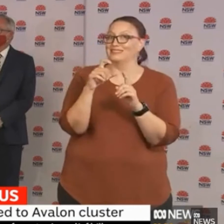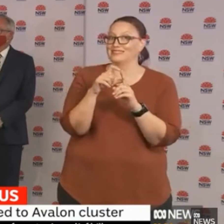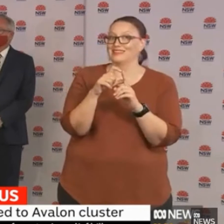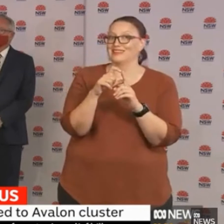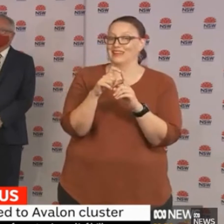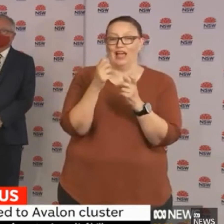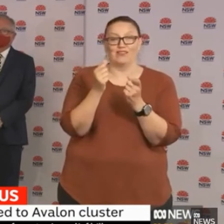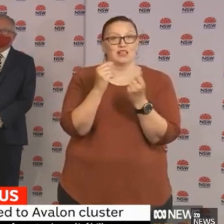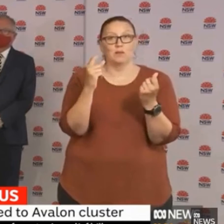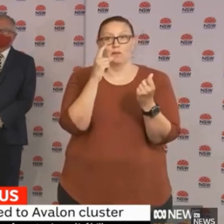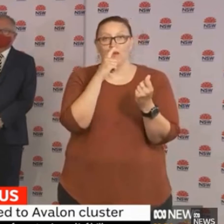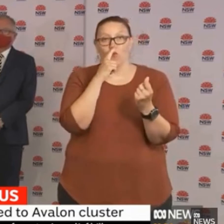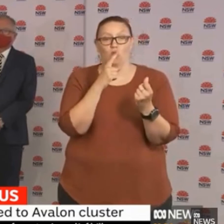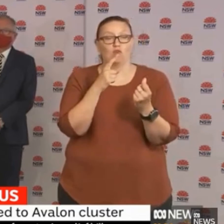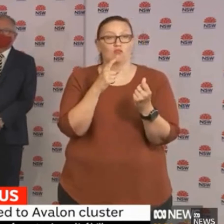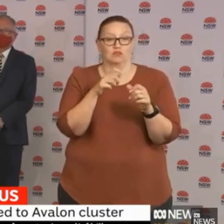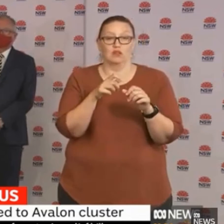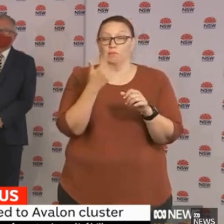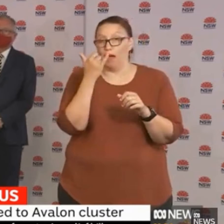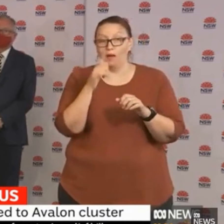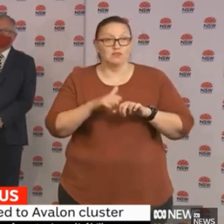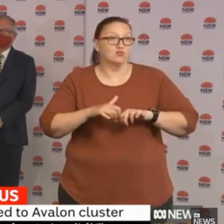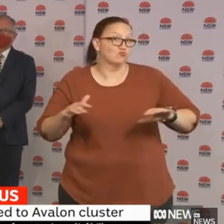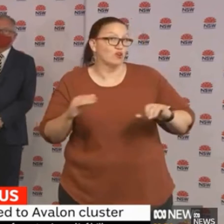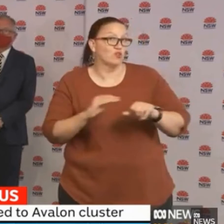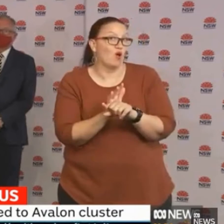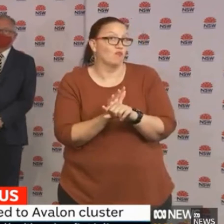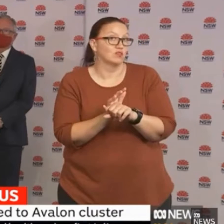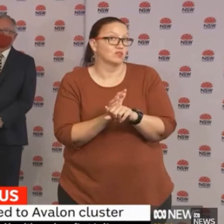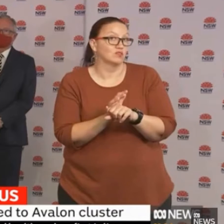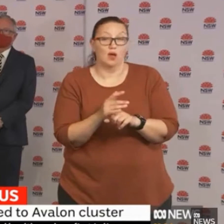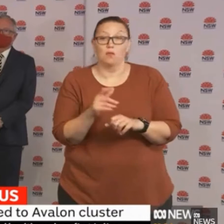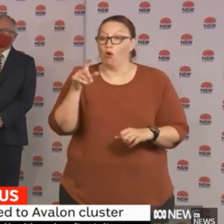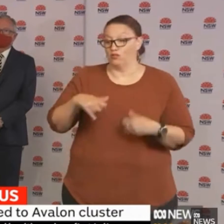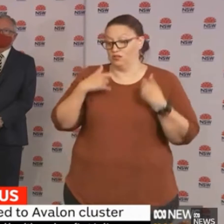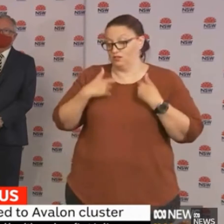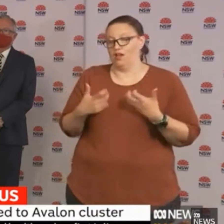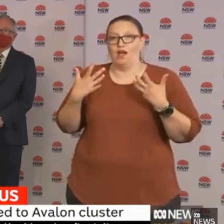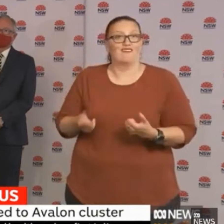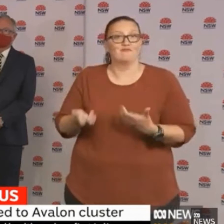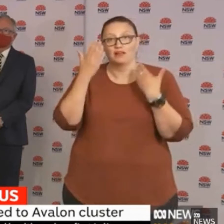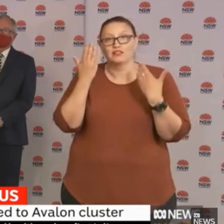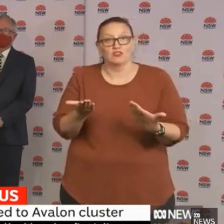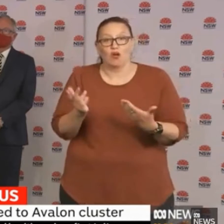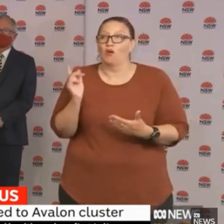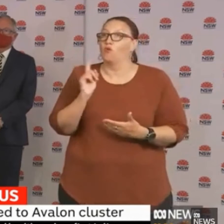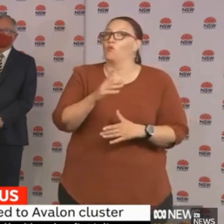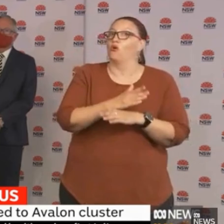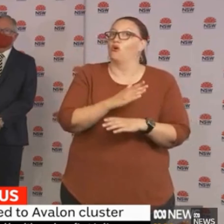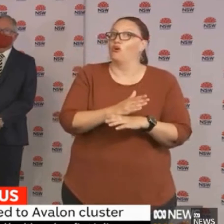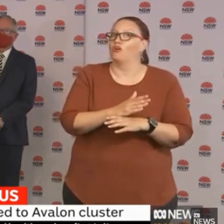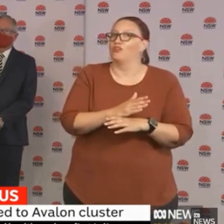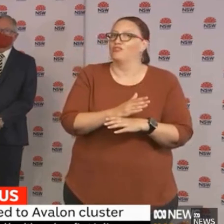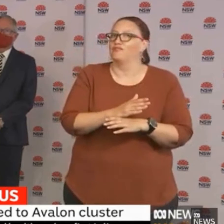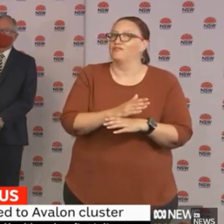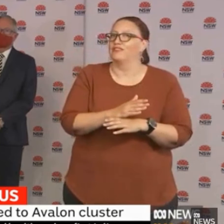of the CBD, but the CBD more broadly. So if you had been in the CBD in that period, please again